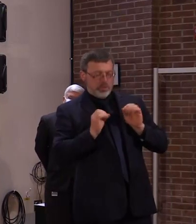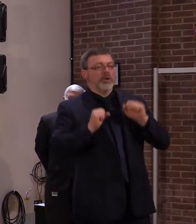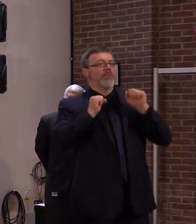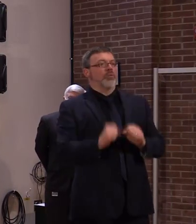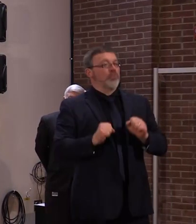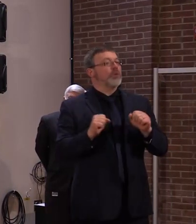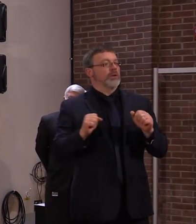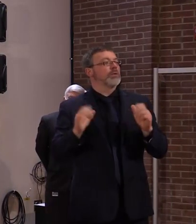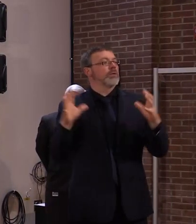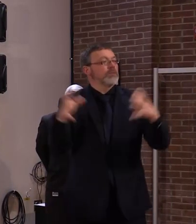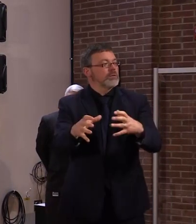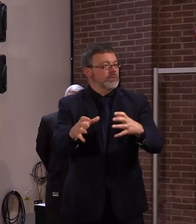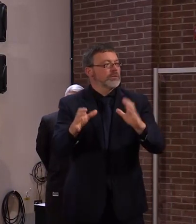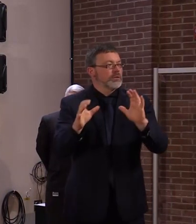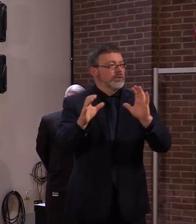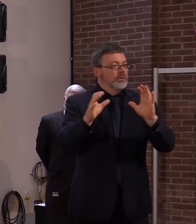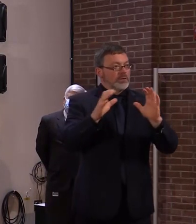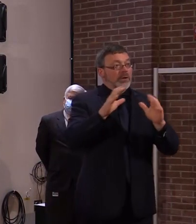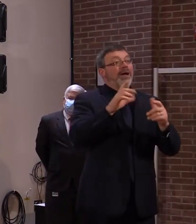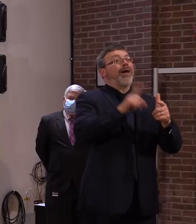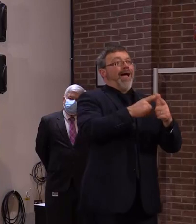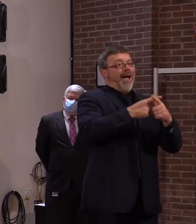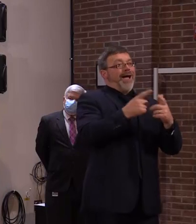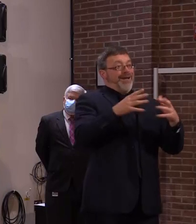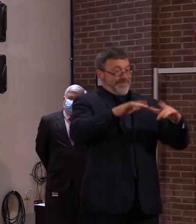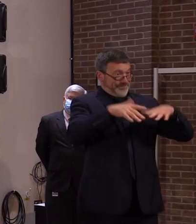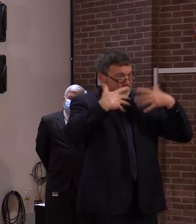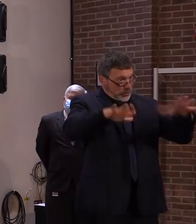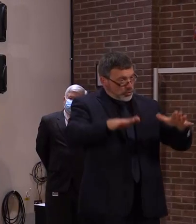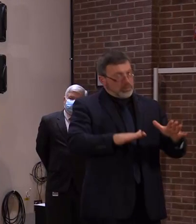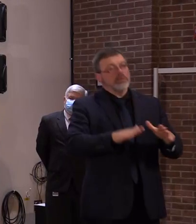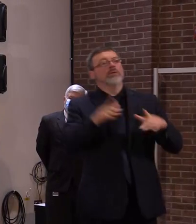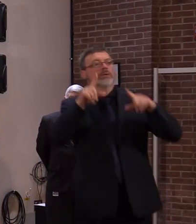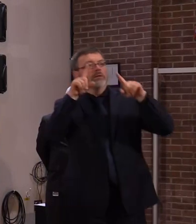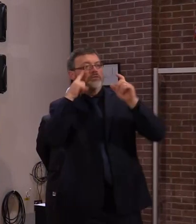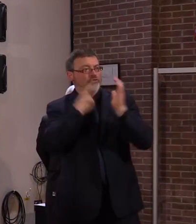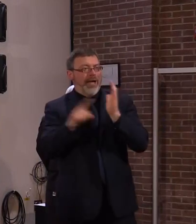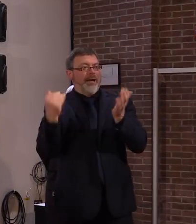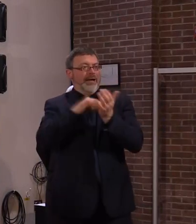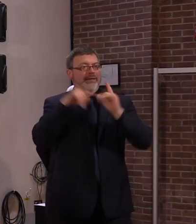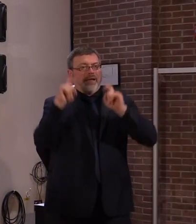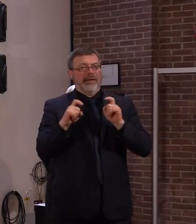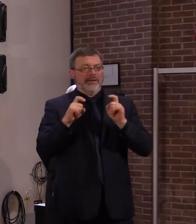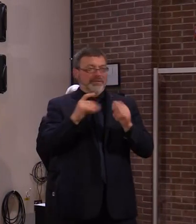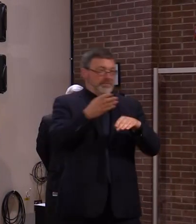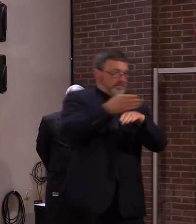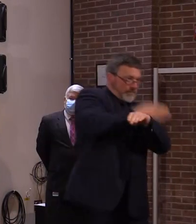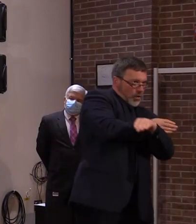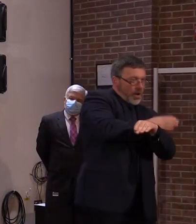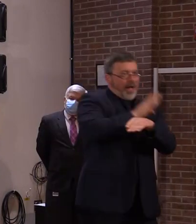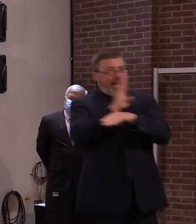press conference, we'll talk about some of the testing you might want to do surrounding holiday gatherings.